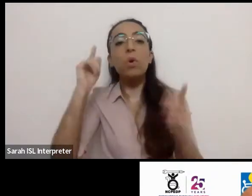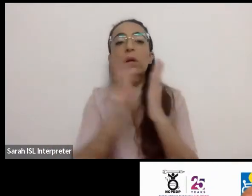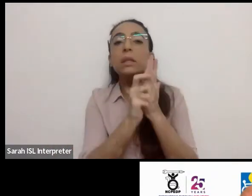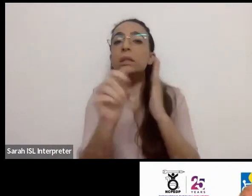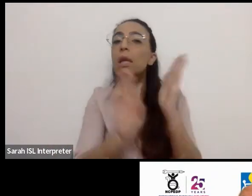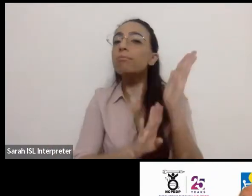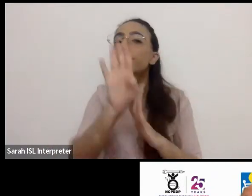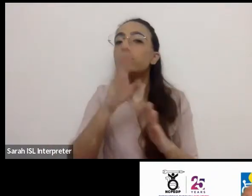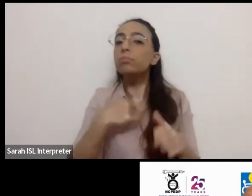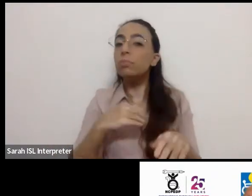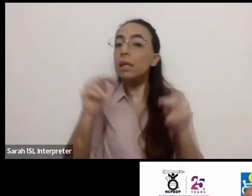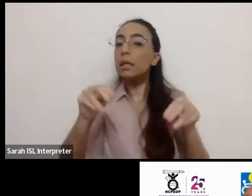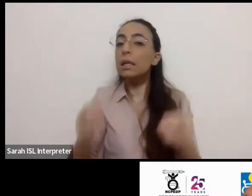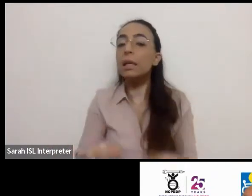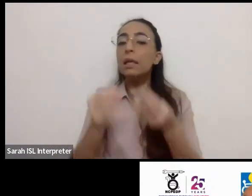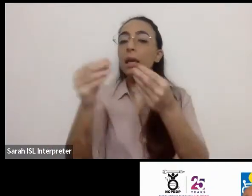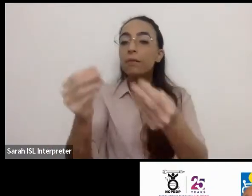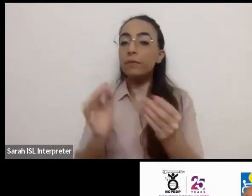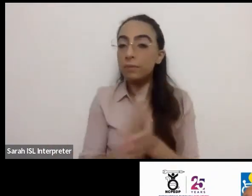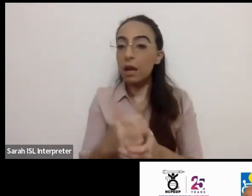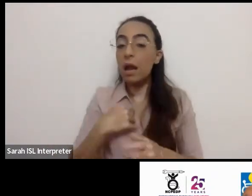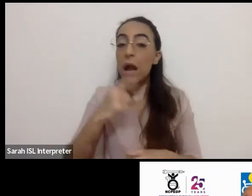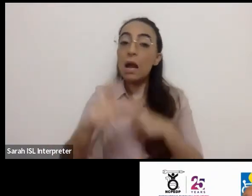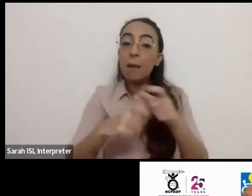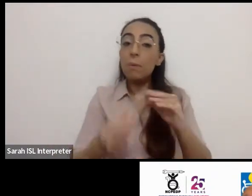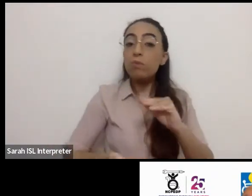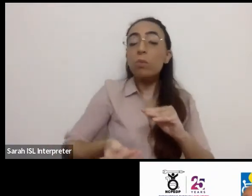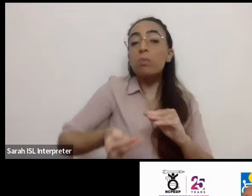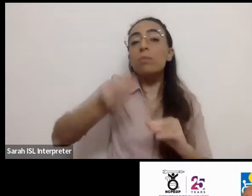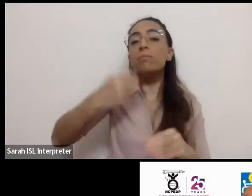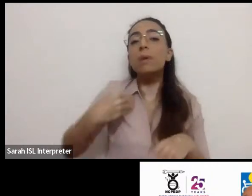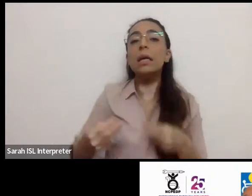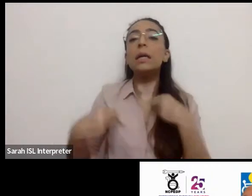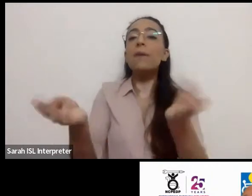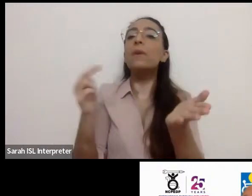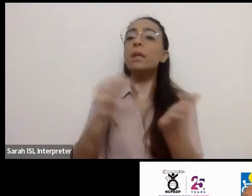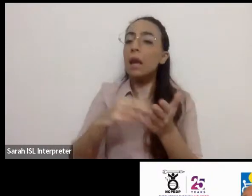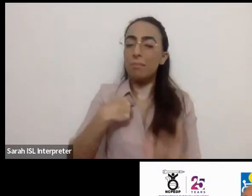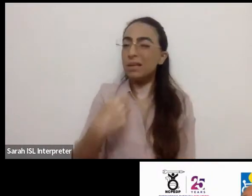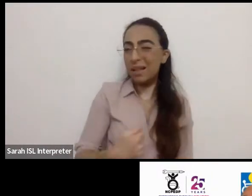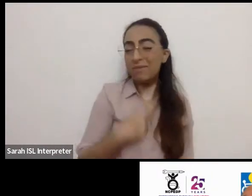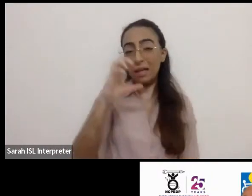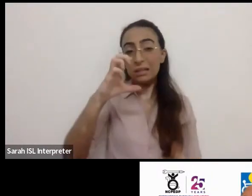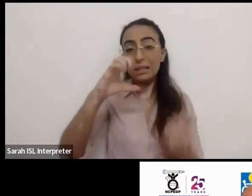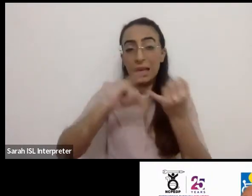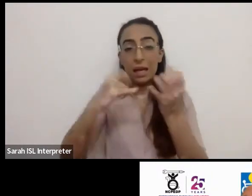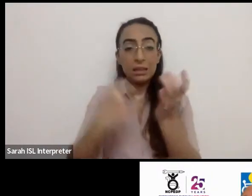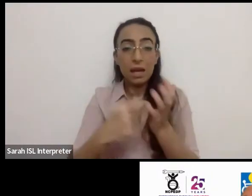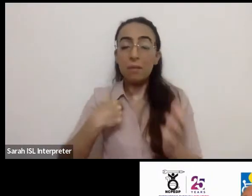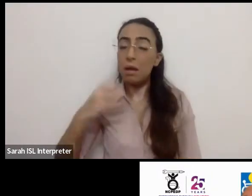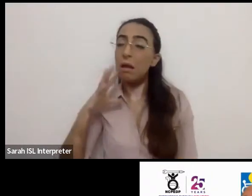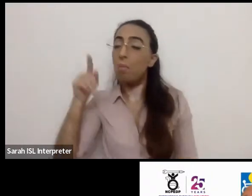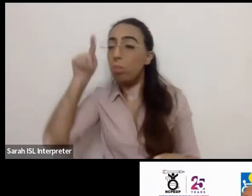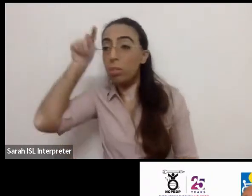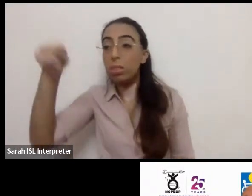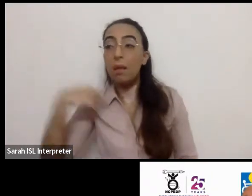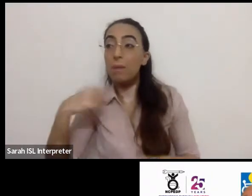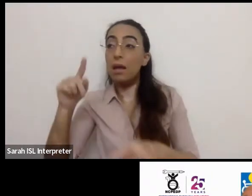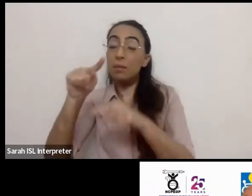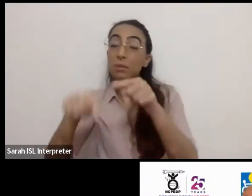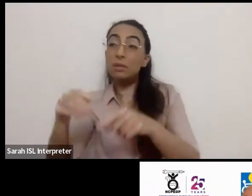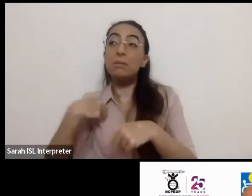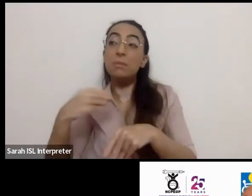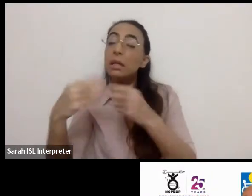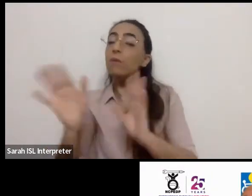up in the organization. And that's a purposeful effort depending on the needs, but it's very